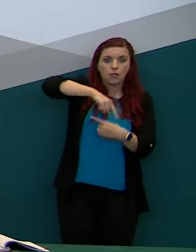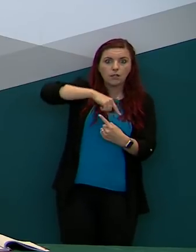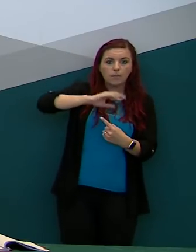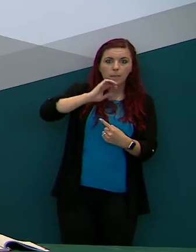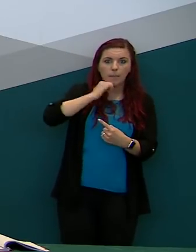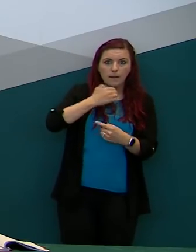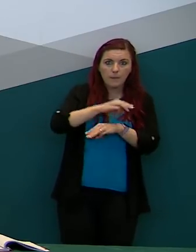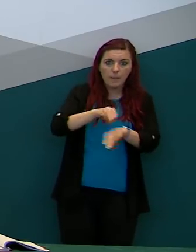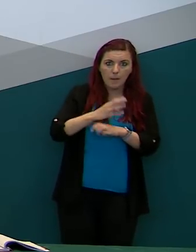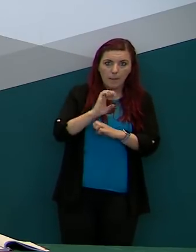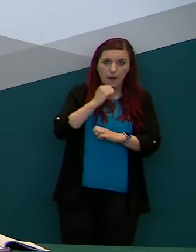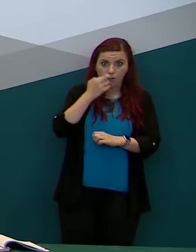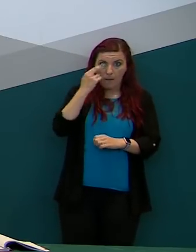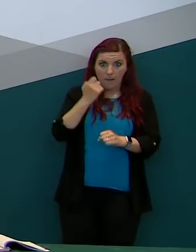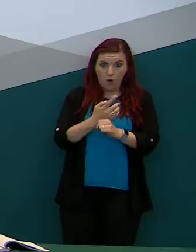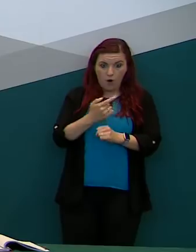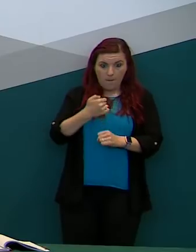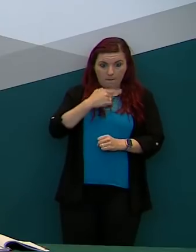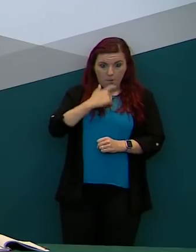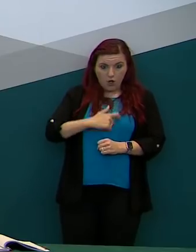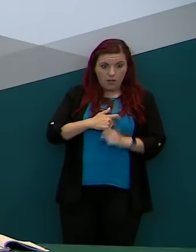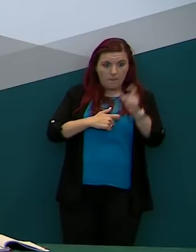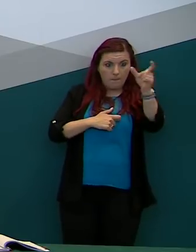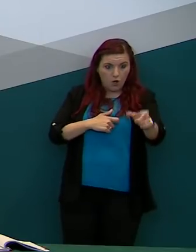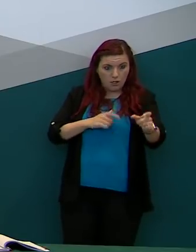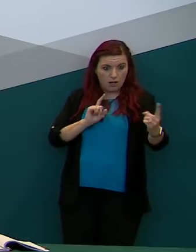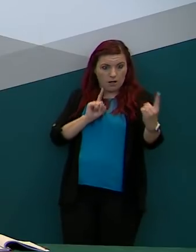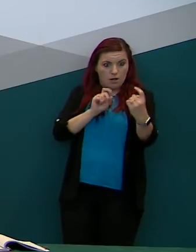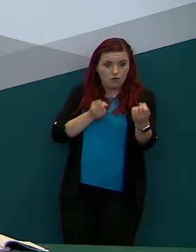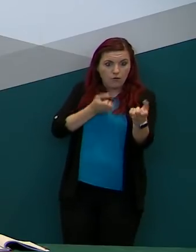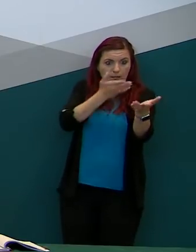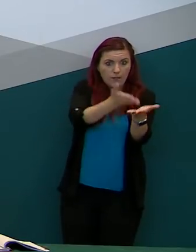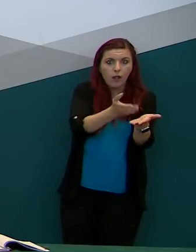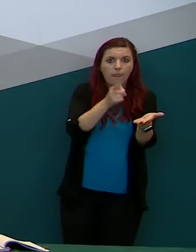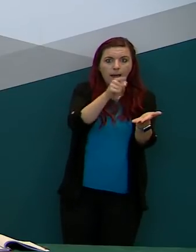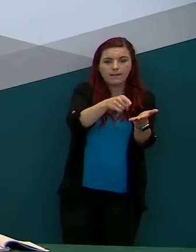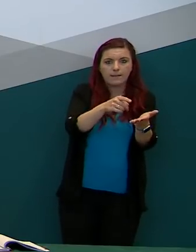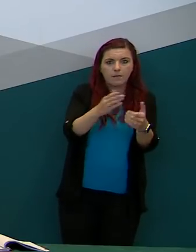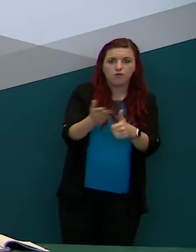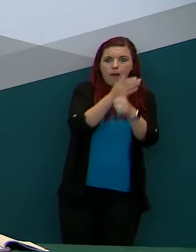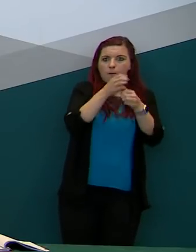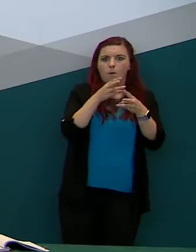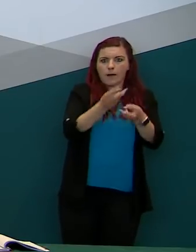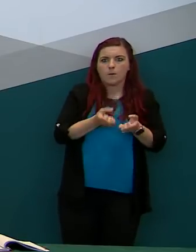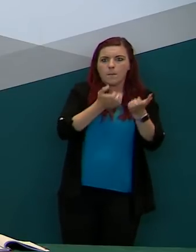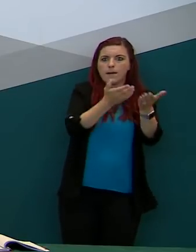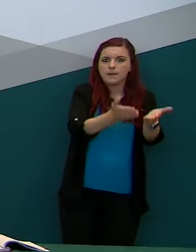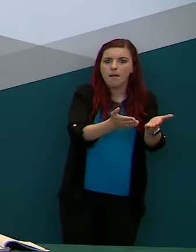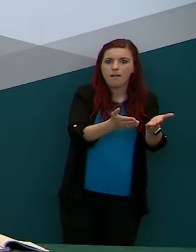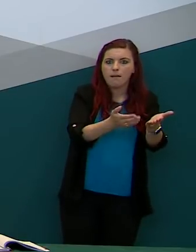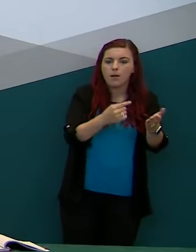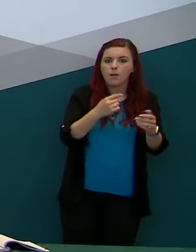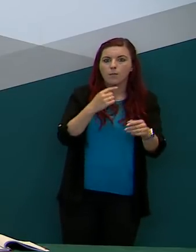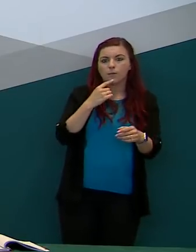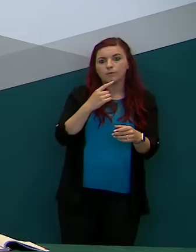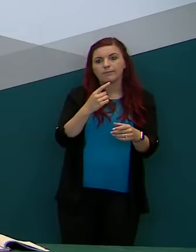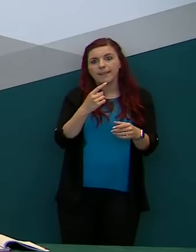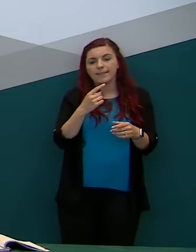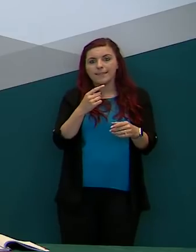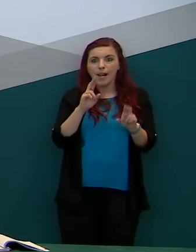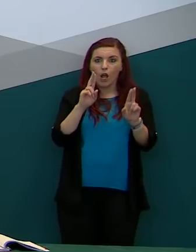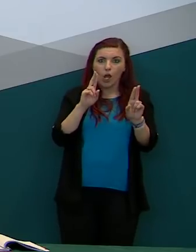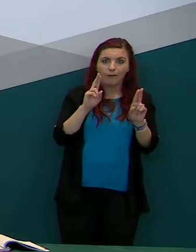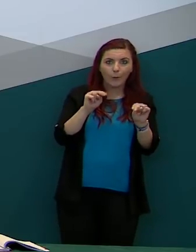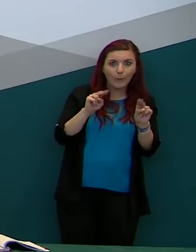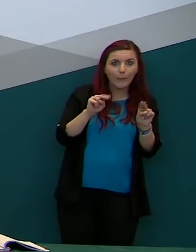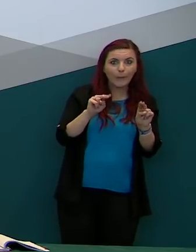the primary mode of transmission in this situation. But there are a lot of unknowns because it's a new virus. So, and